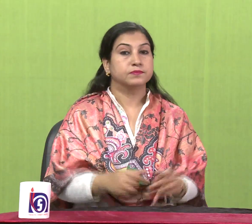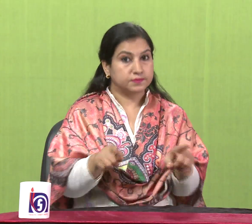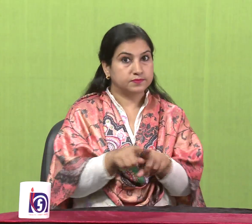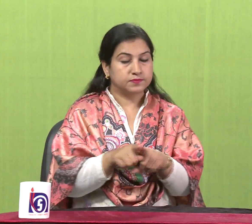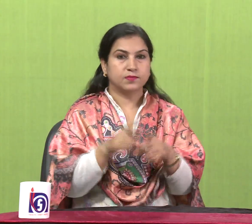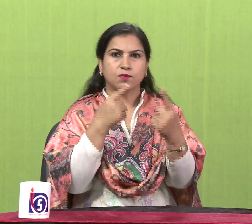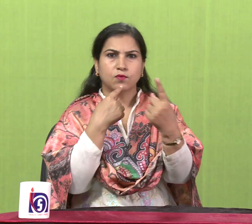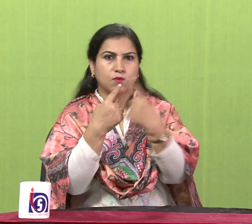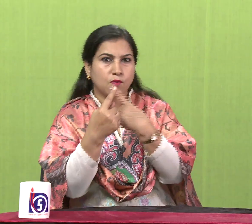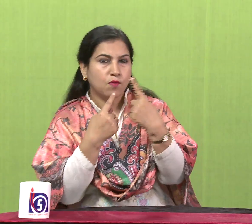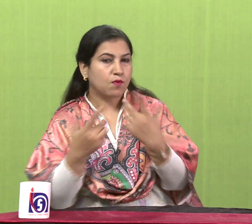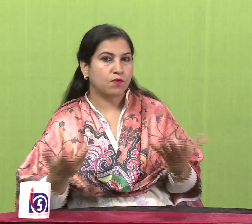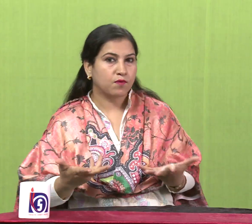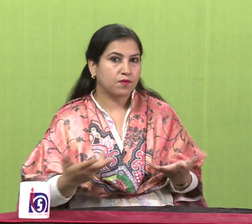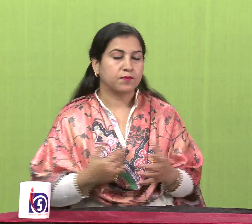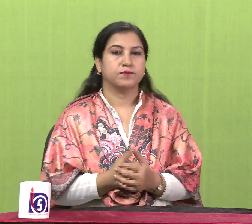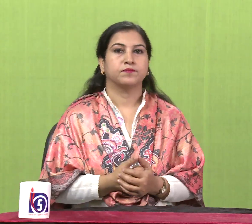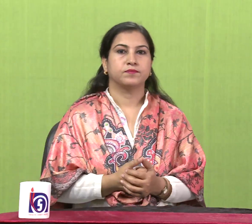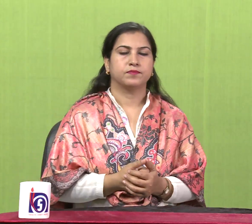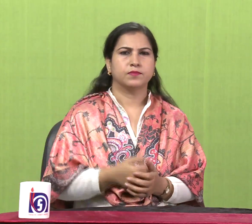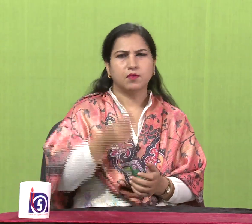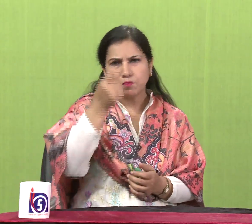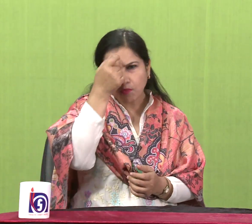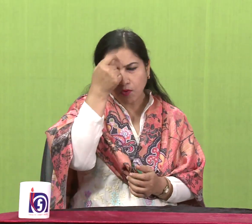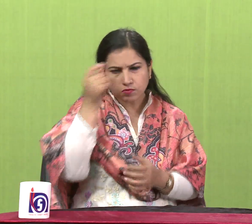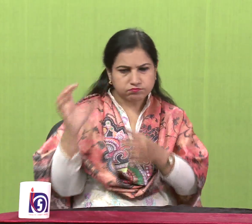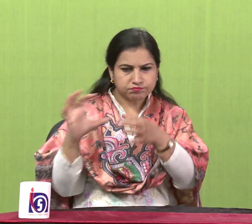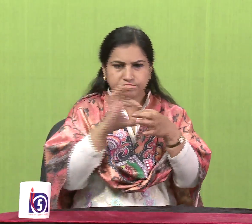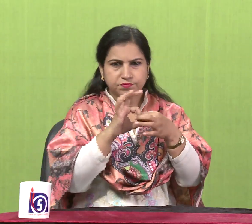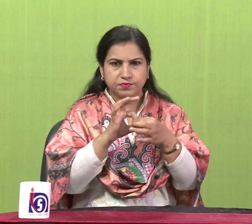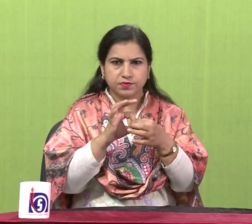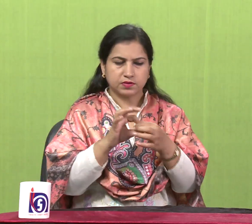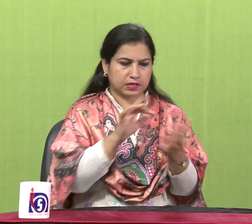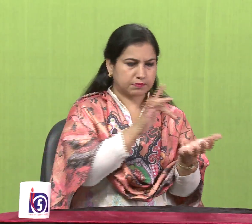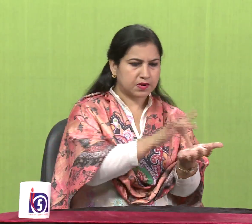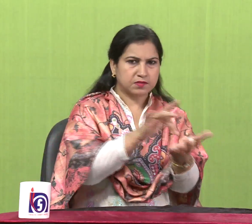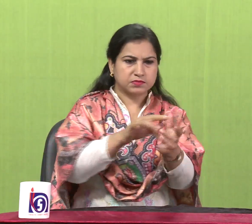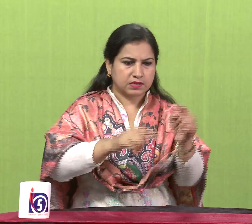We also discussed about causes of regional imbalances in India.